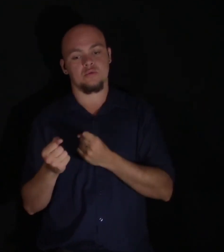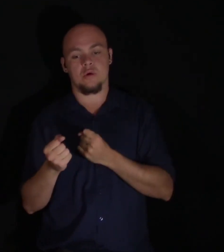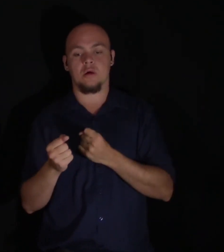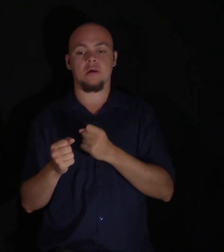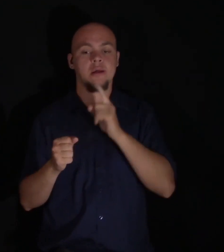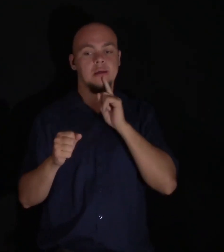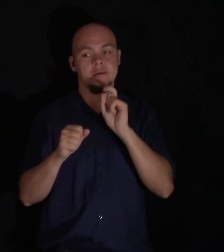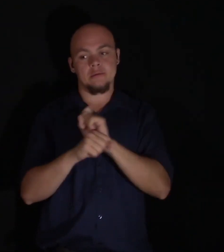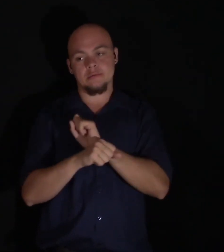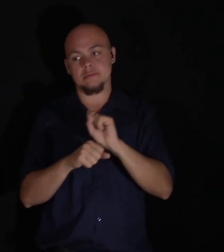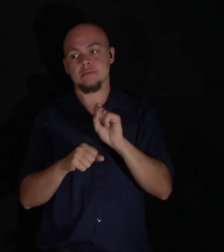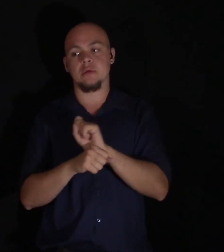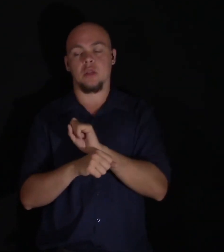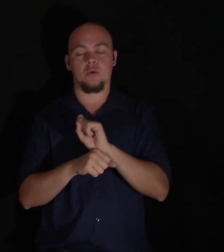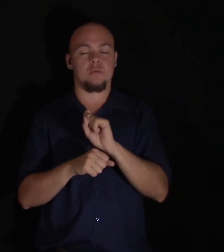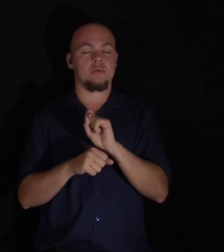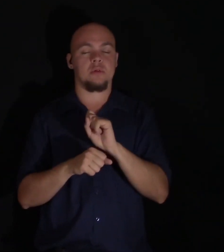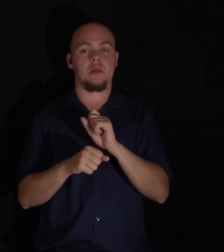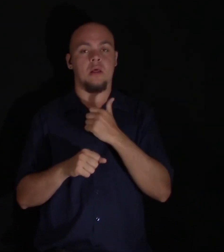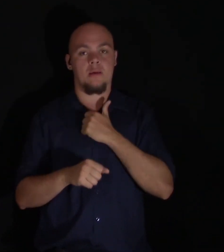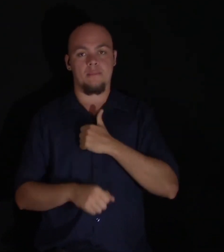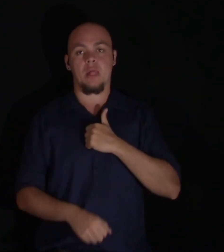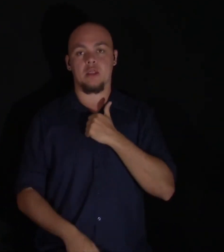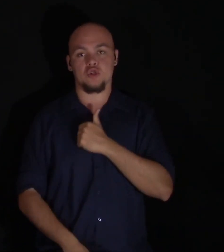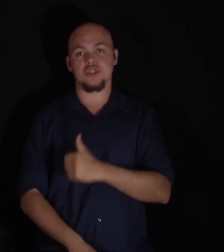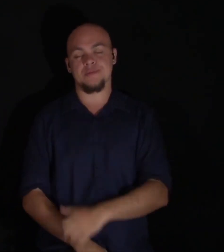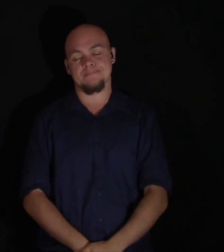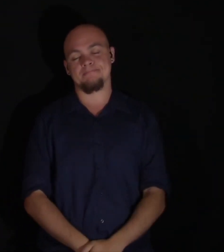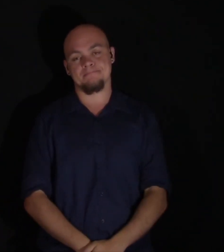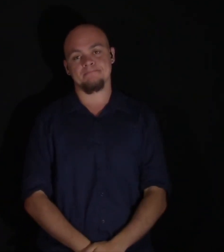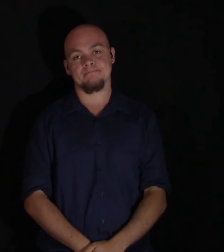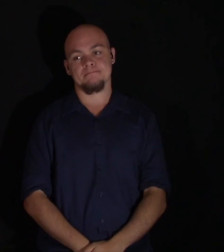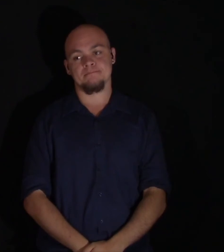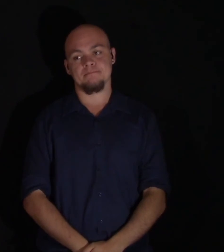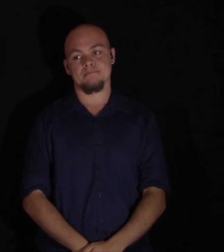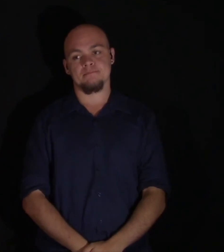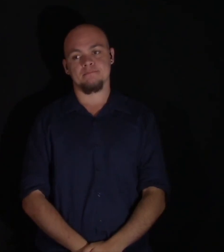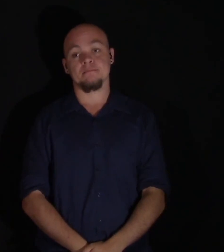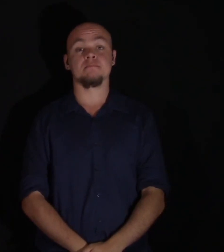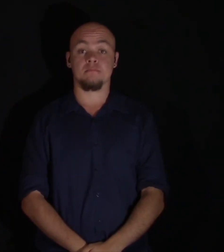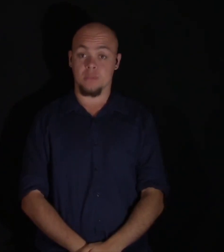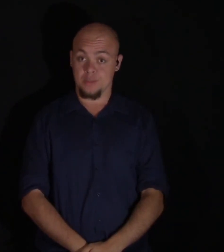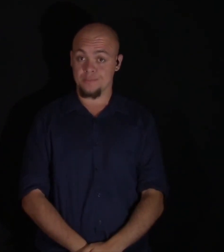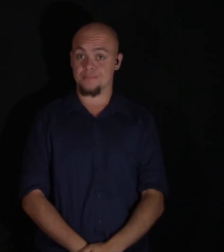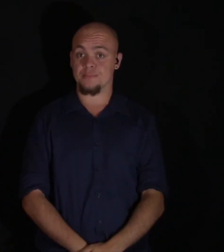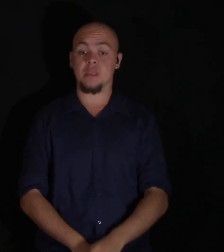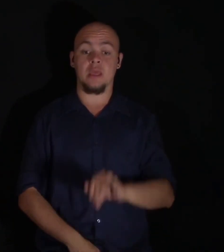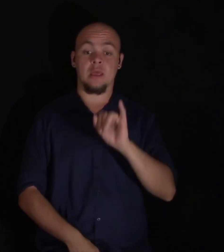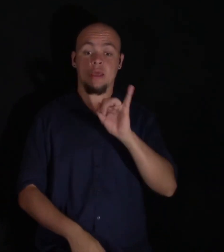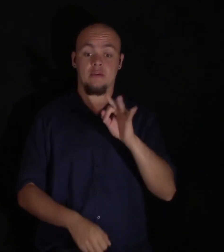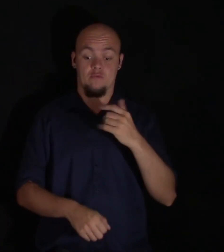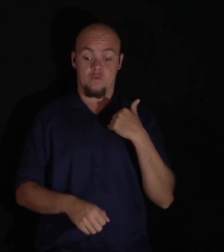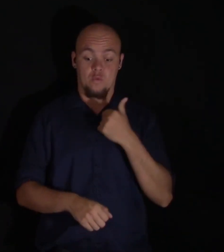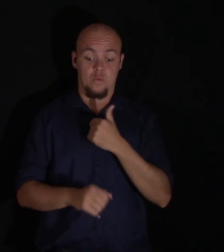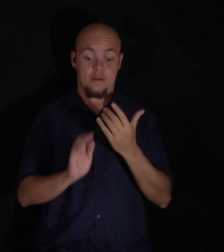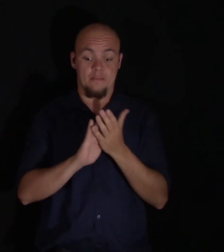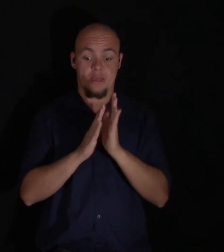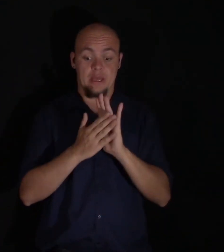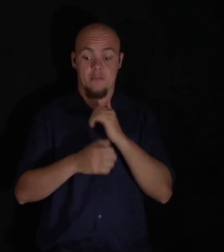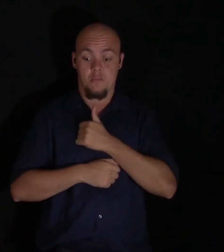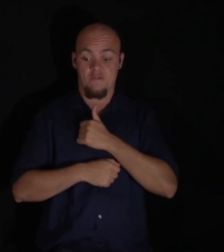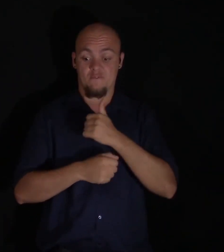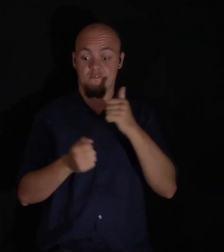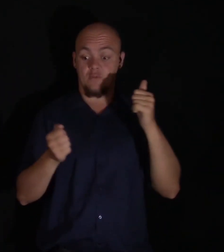authentic, genuine apology. But when we make ourselves vulnerable, like Margot